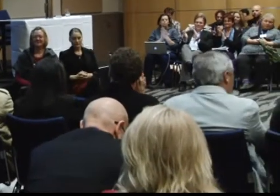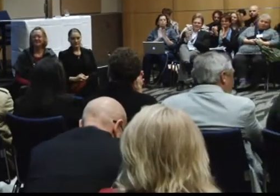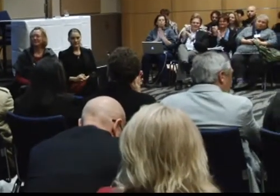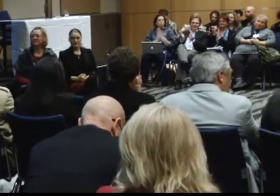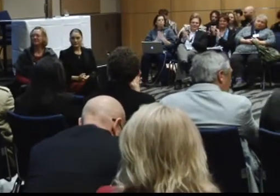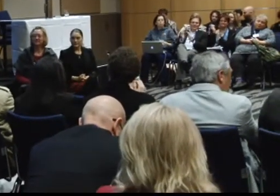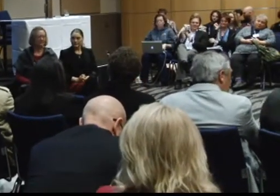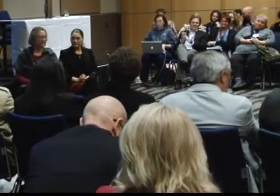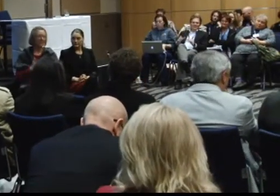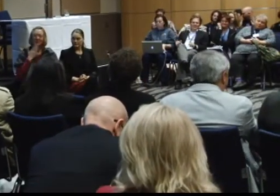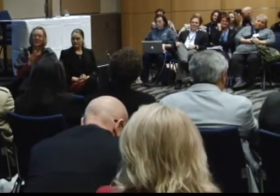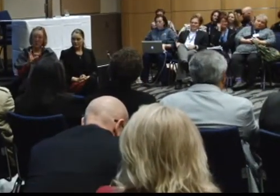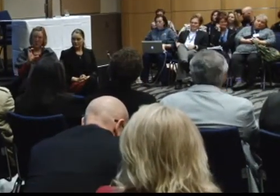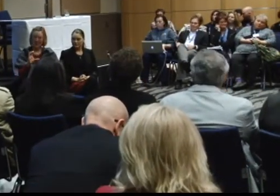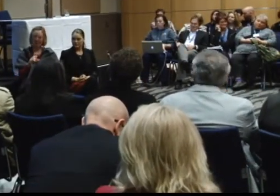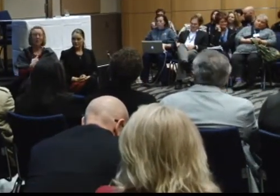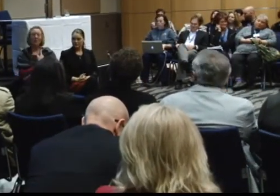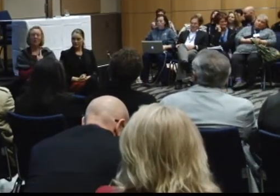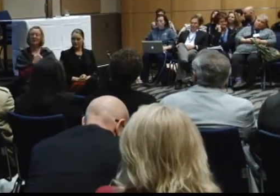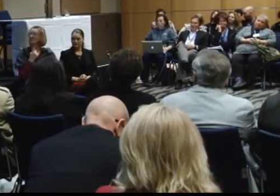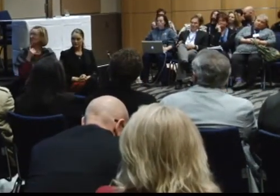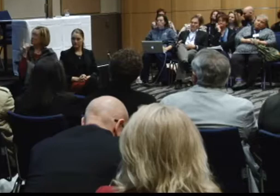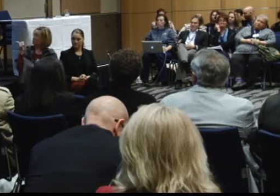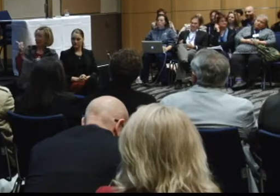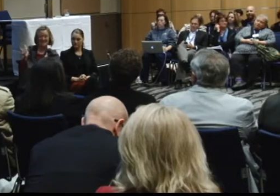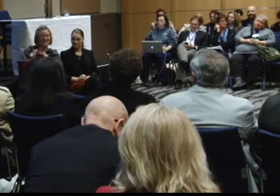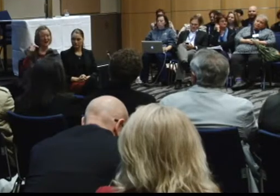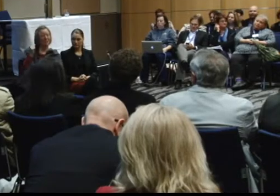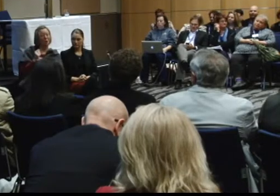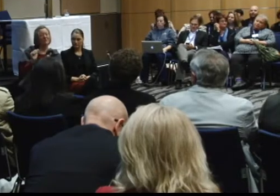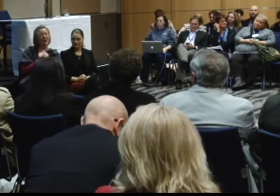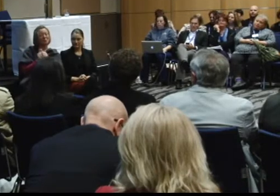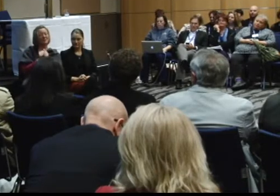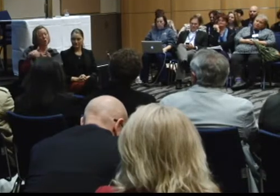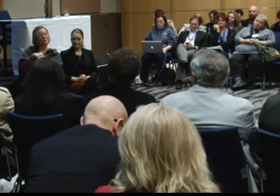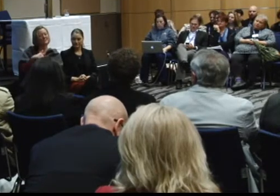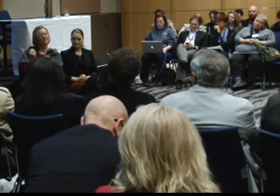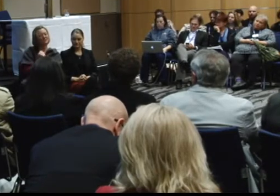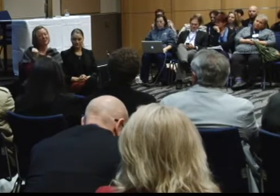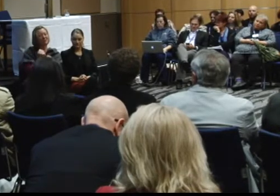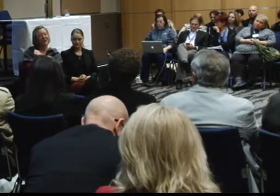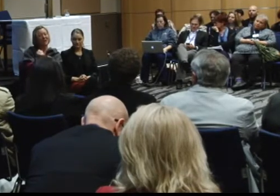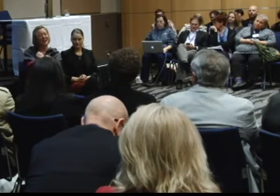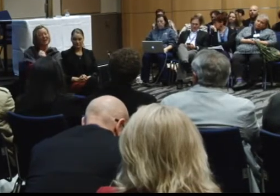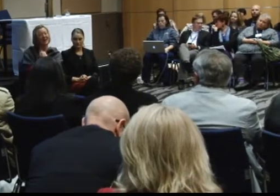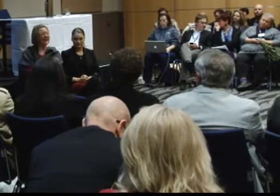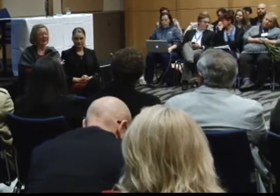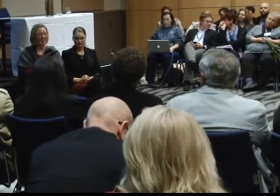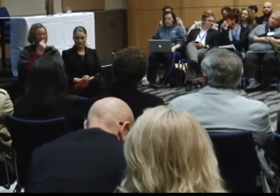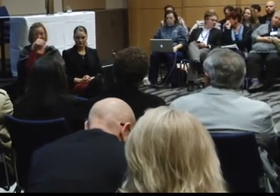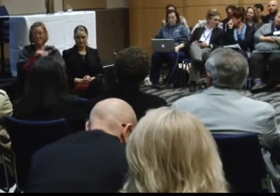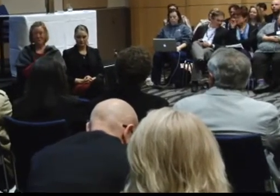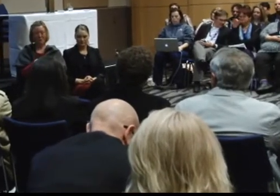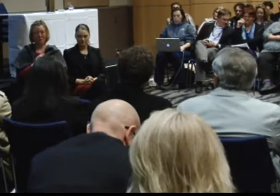So this is a great example of collaborative content generation where anyone can get involved in creating a course and sharing